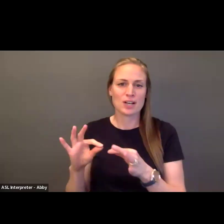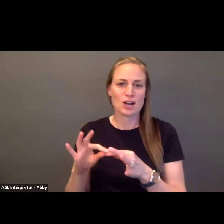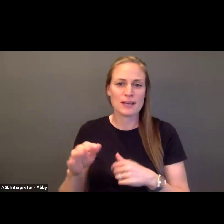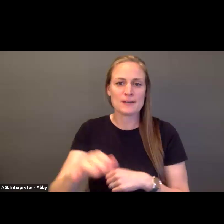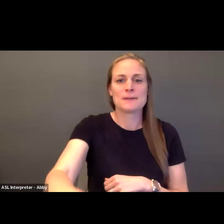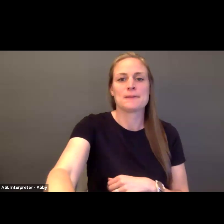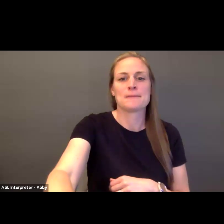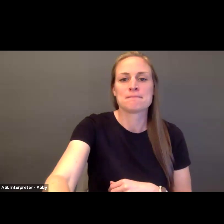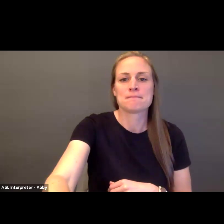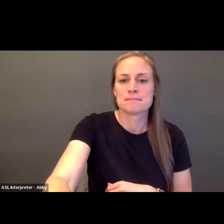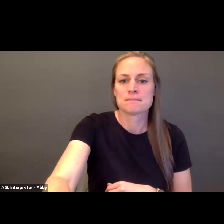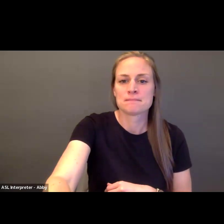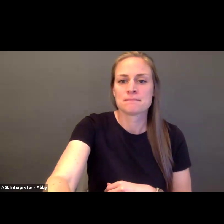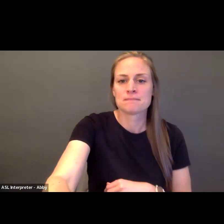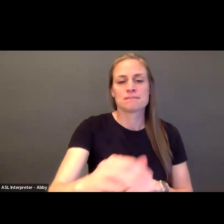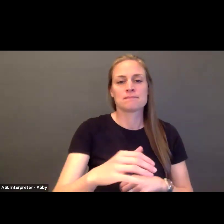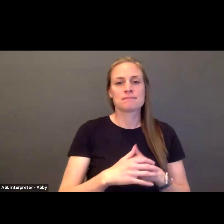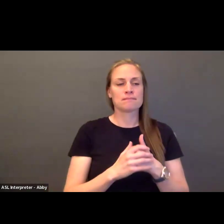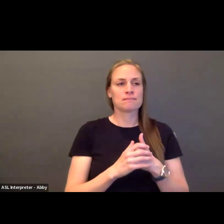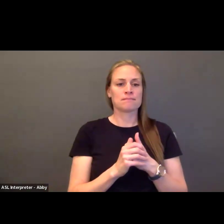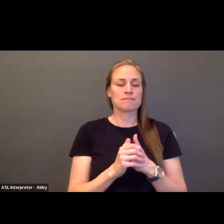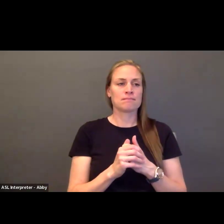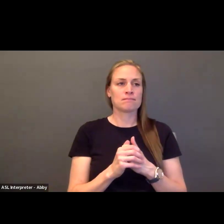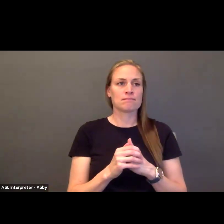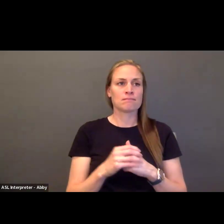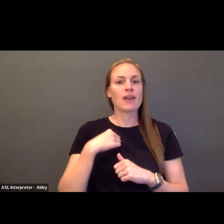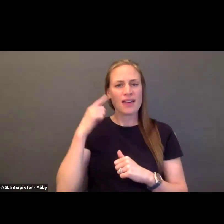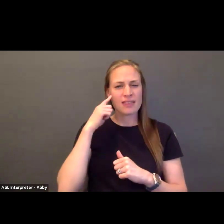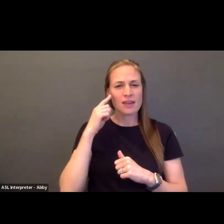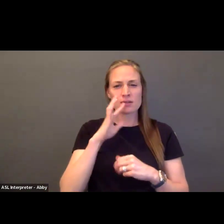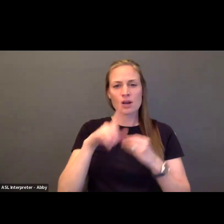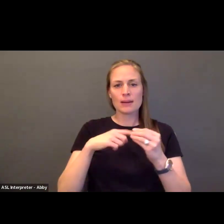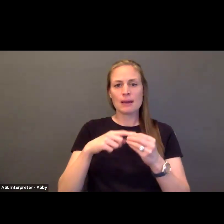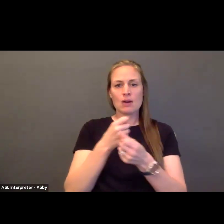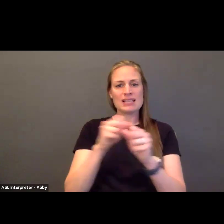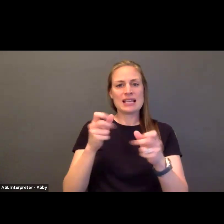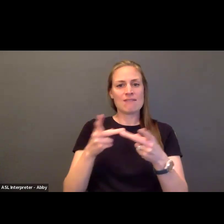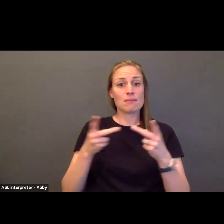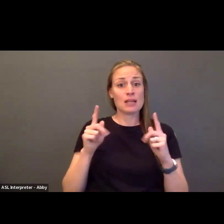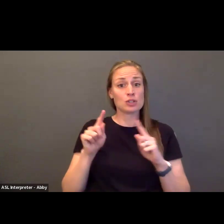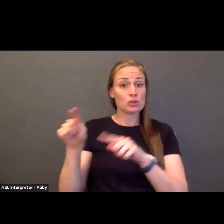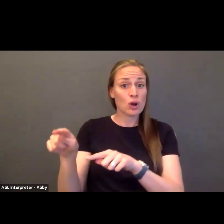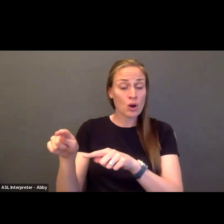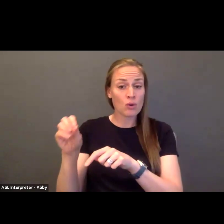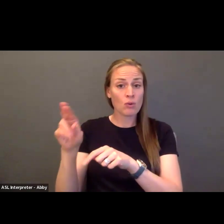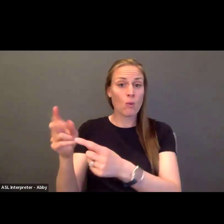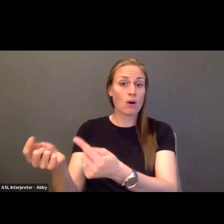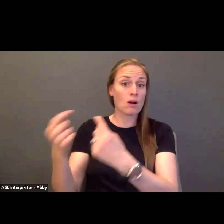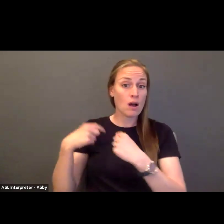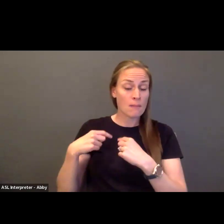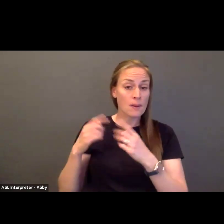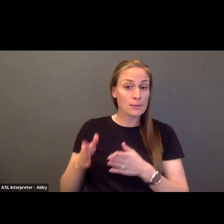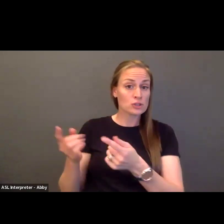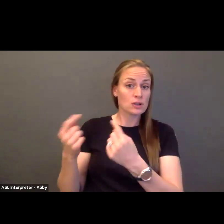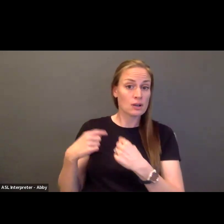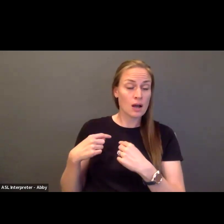think about someone to call a safe place to be or go and someone to come do all three of those elements of the system